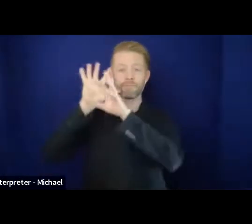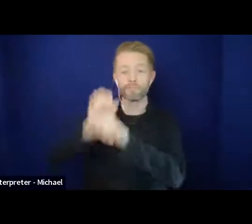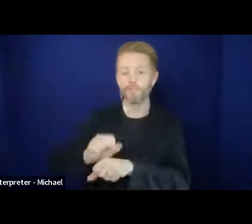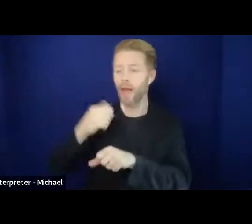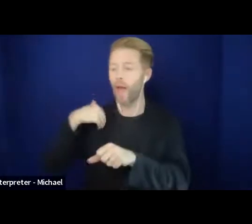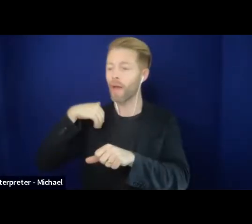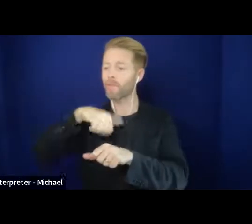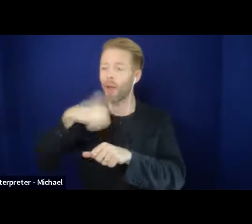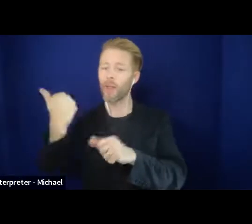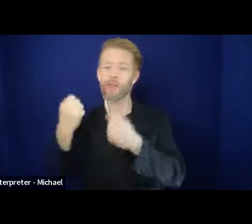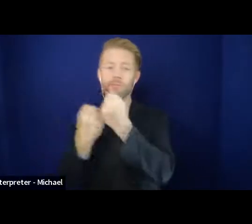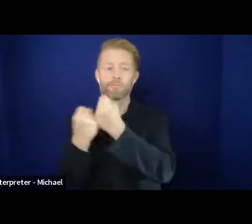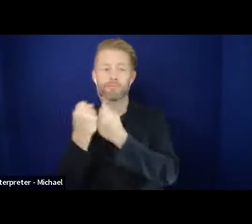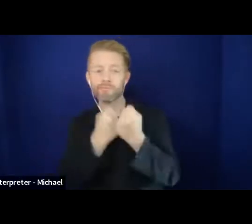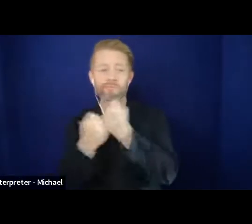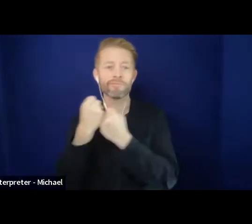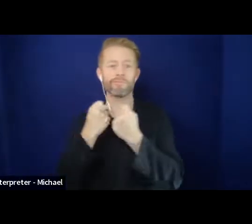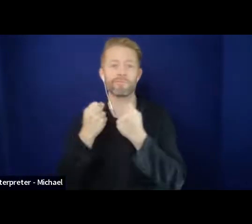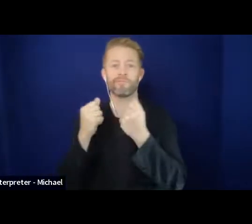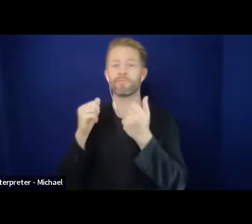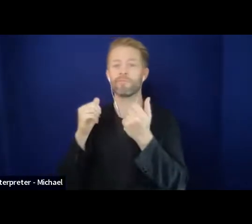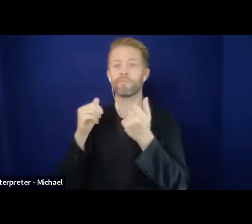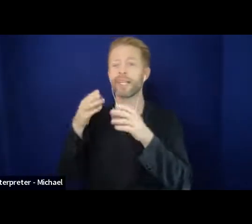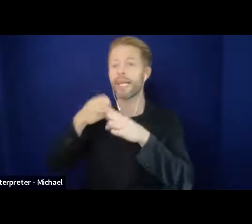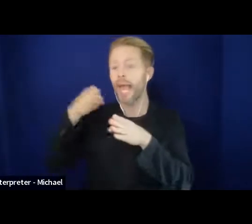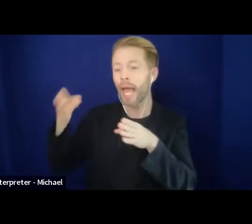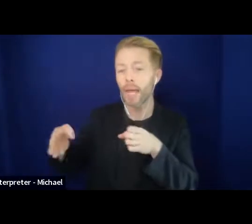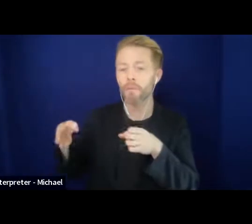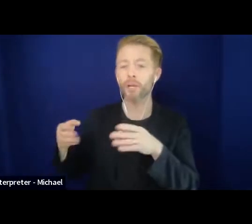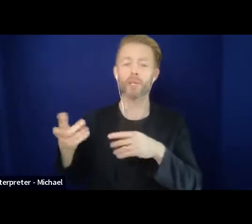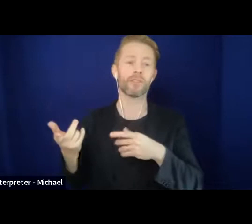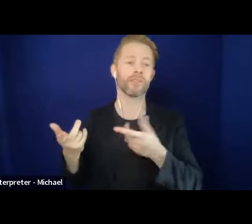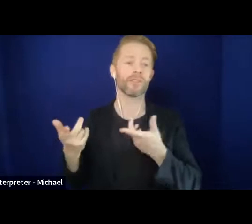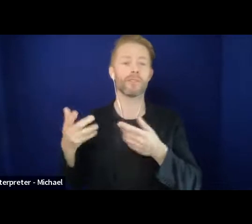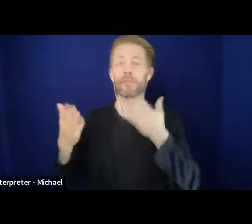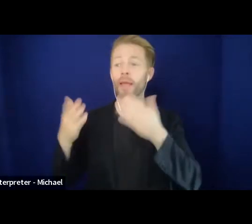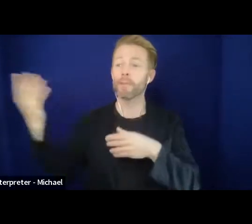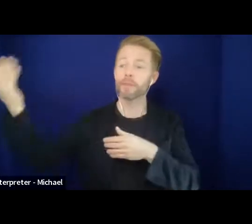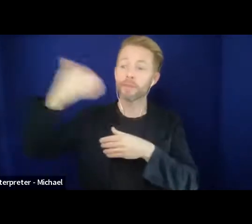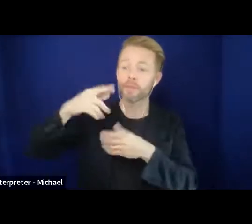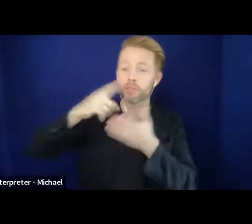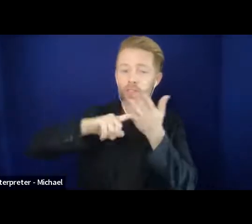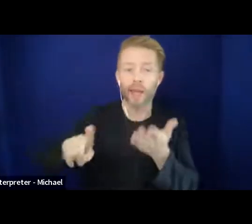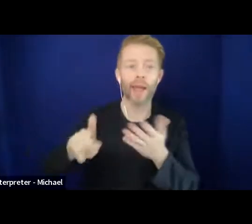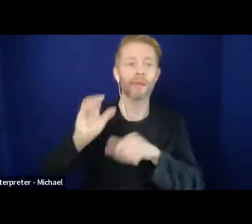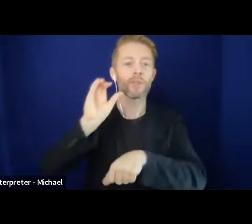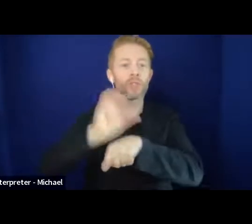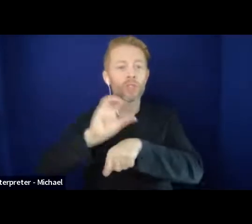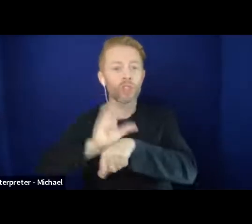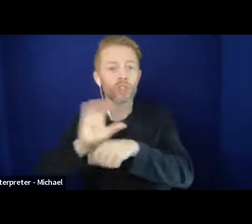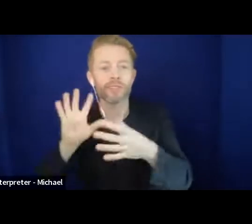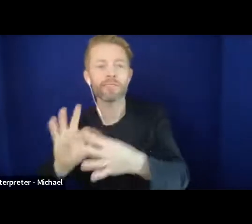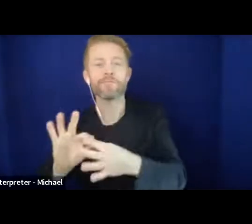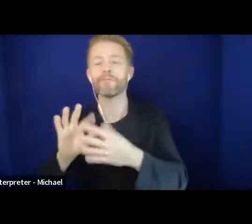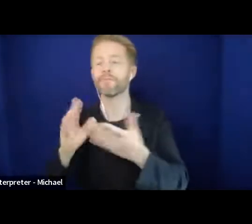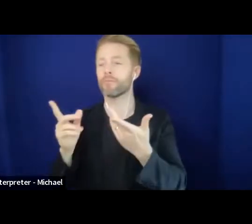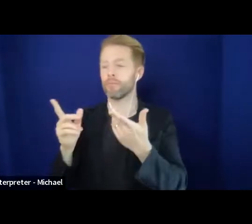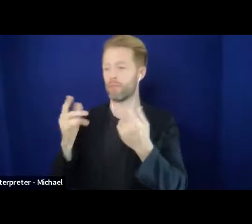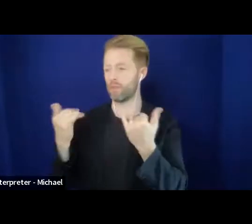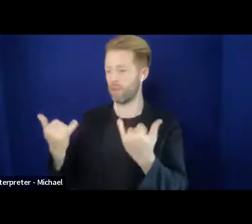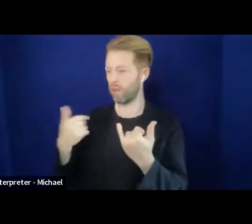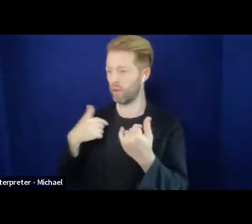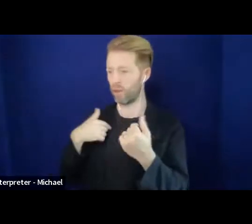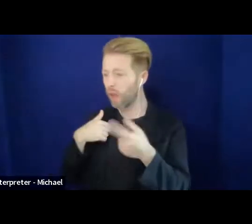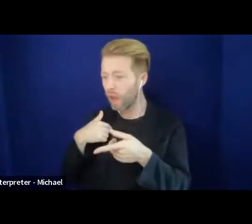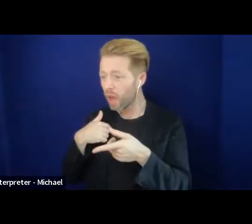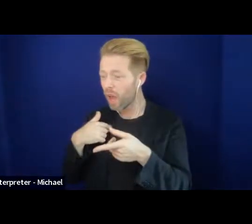services and supports, where they have neighbors who normally would have checked in on them. They don't have those services and supports